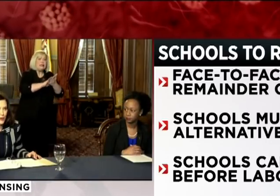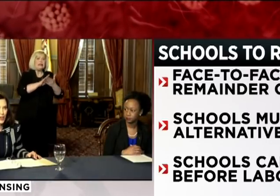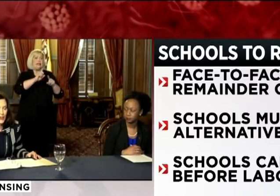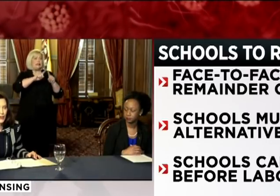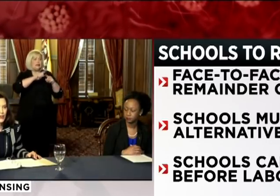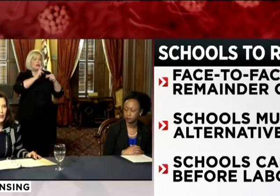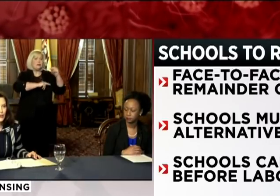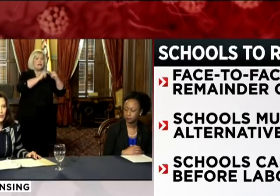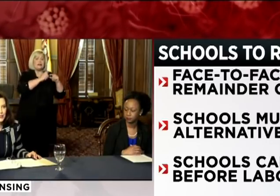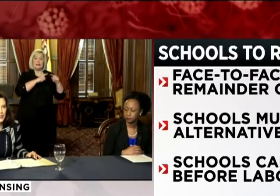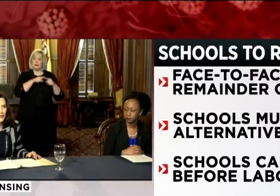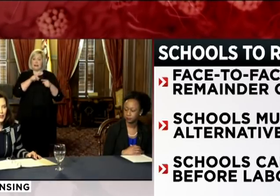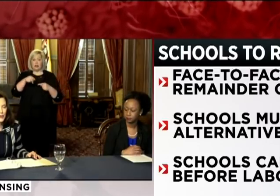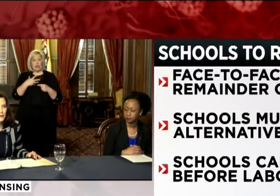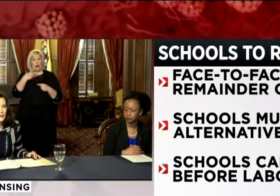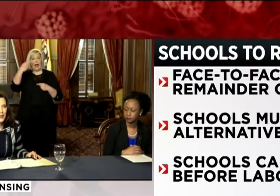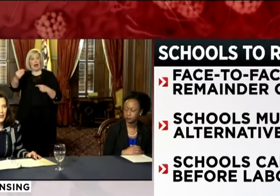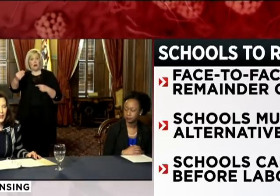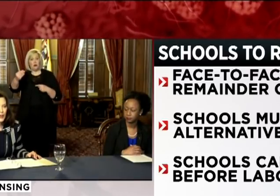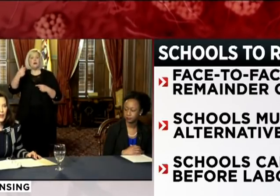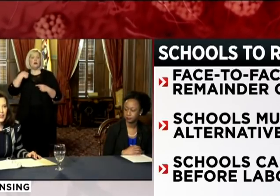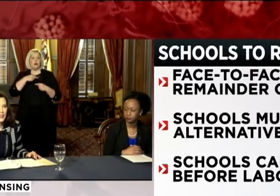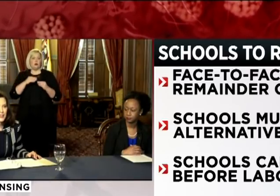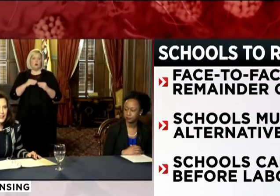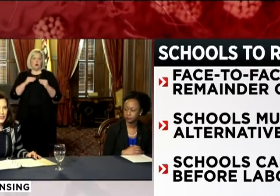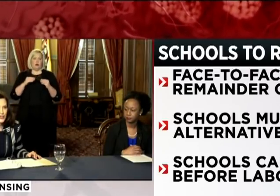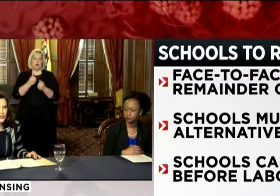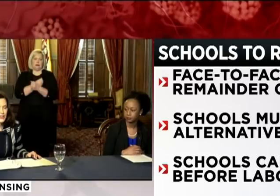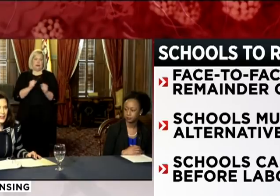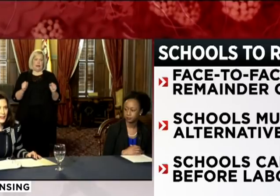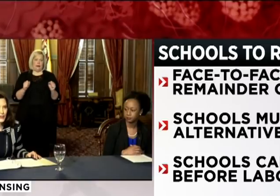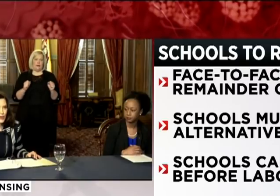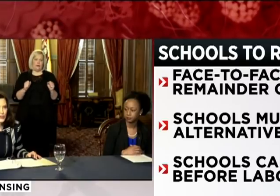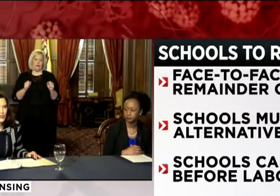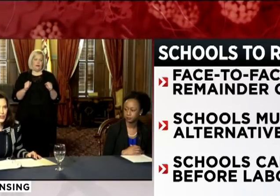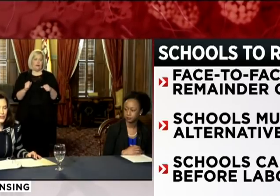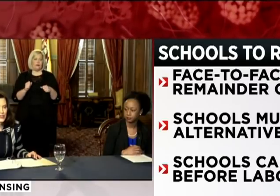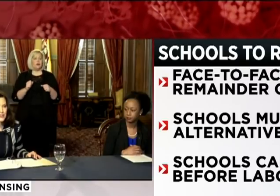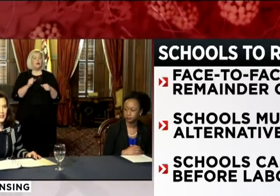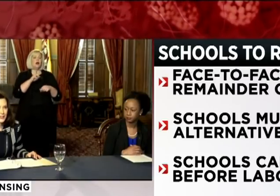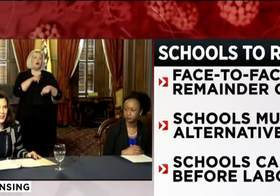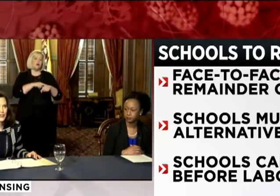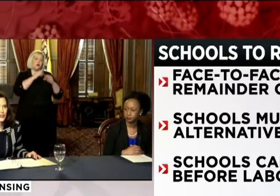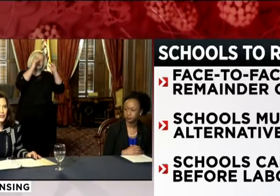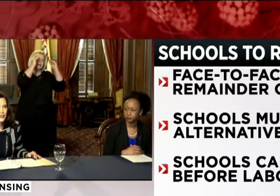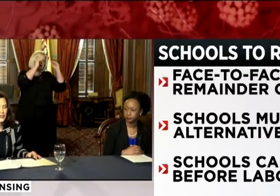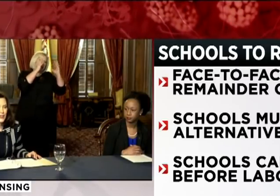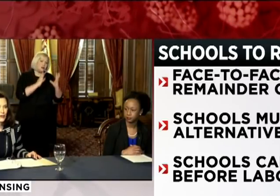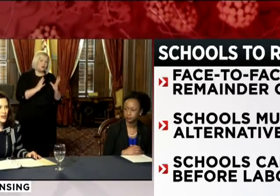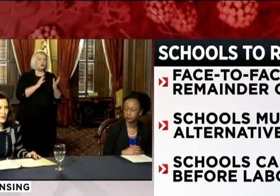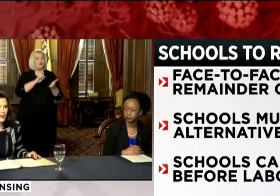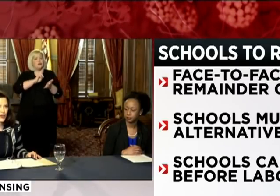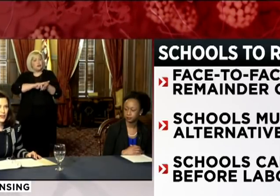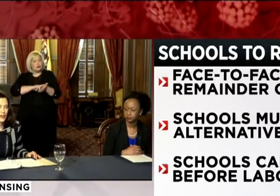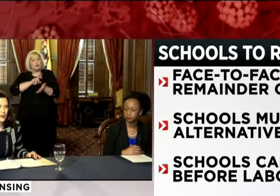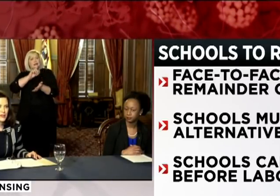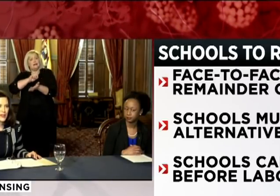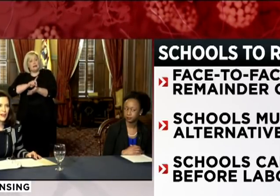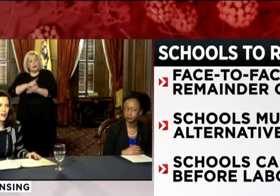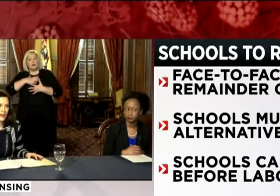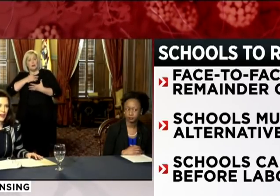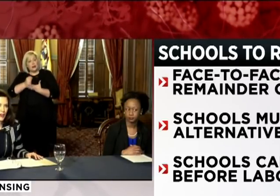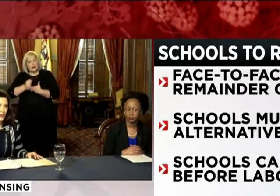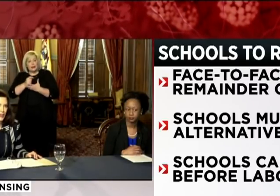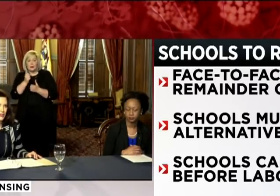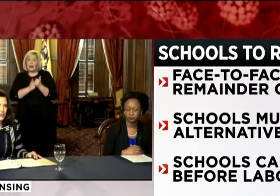so that when we are out, we're safer. And I want to thank the teachers and, of course, our nurses and doctors, respiratory